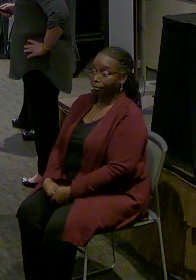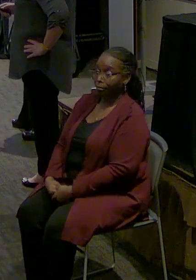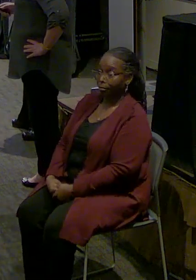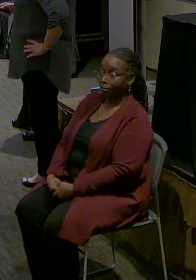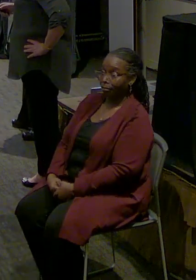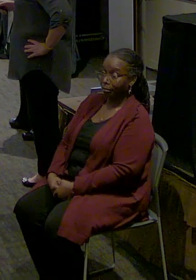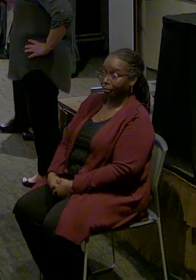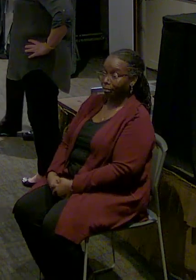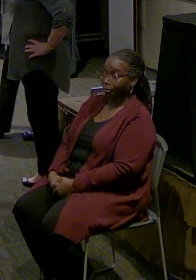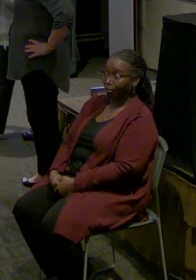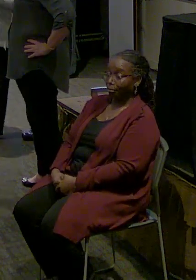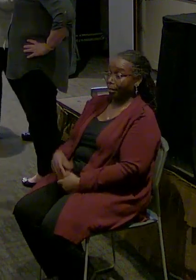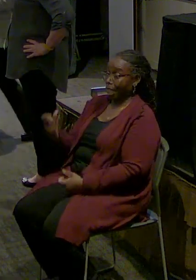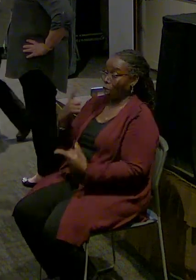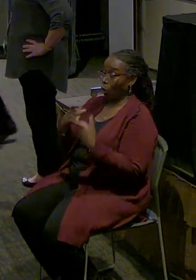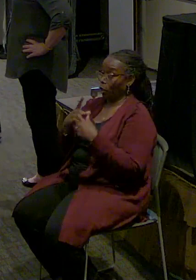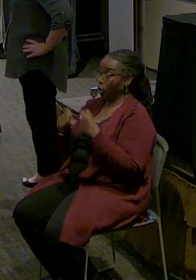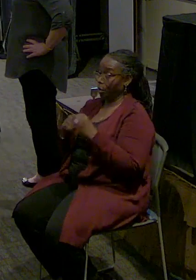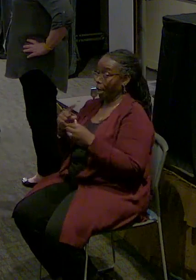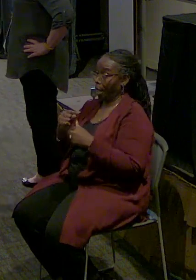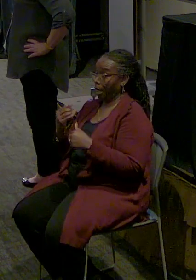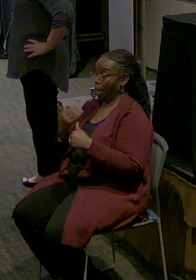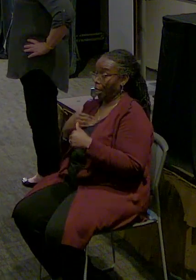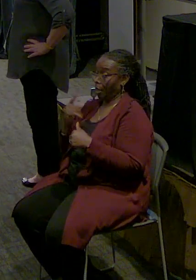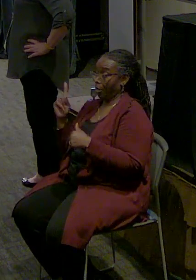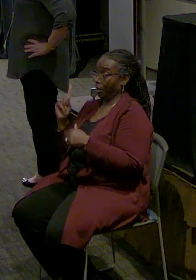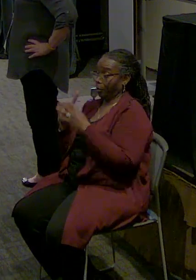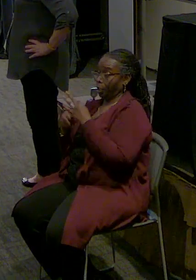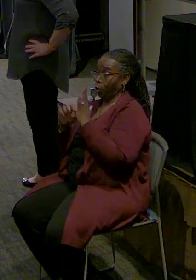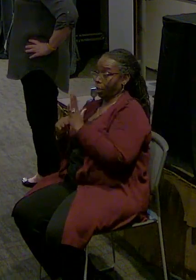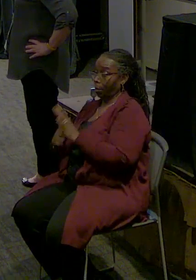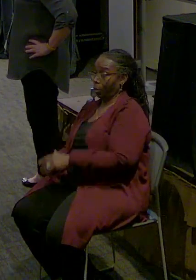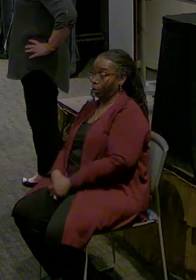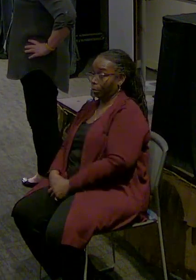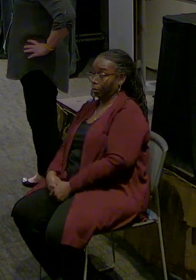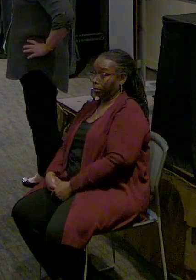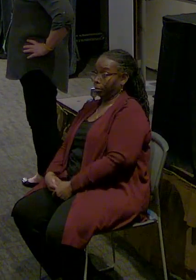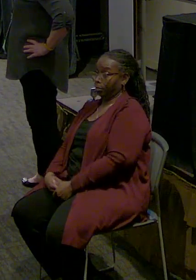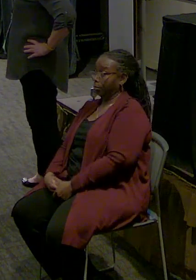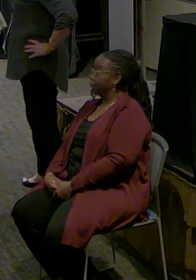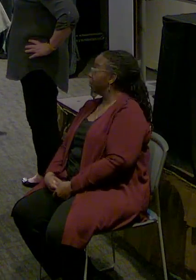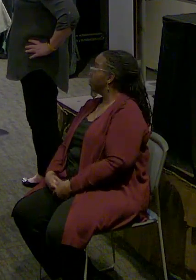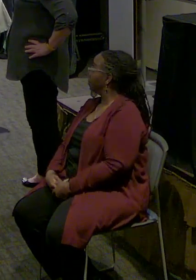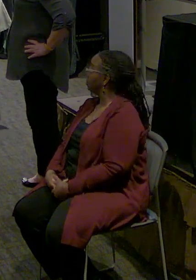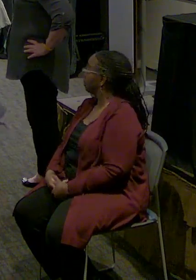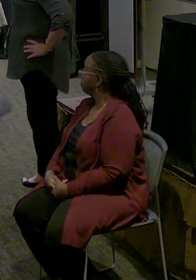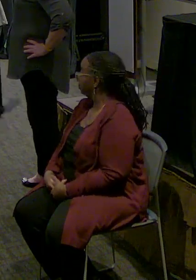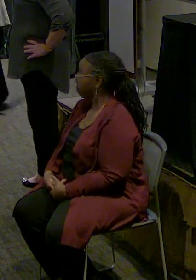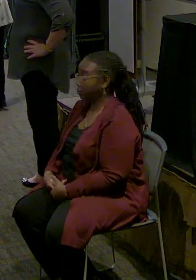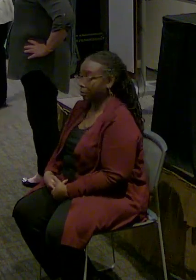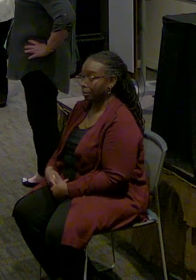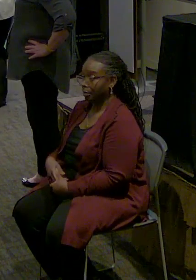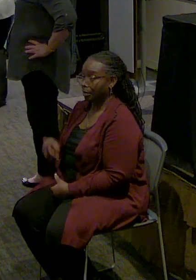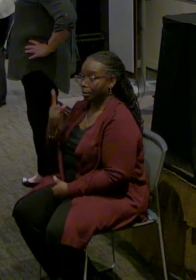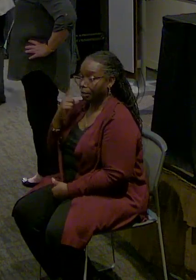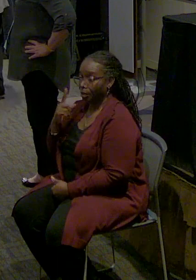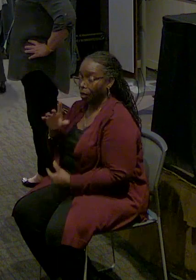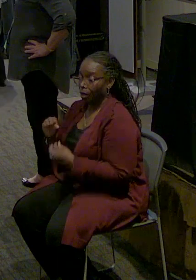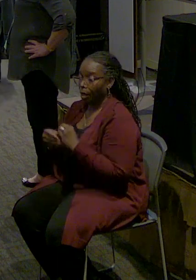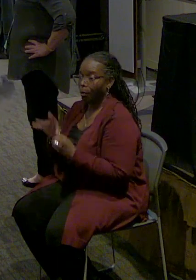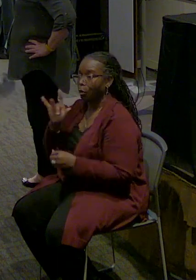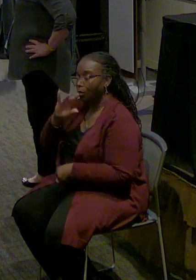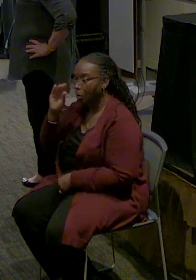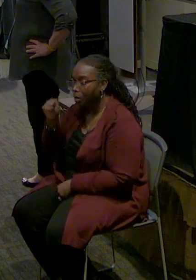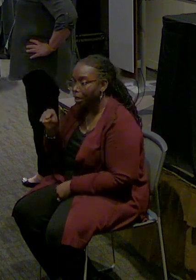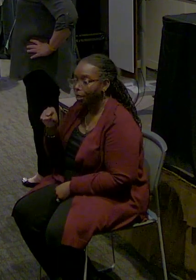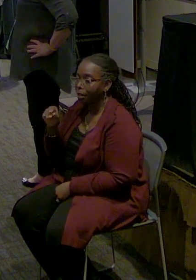Yeah, do you have any questions about our... This particular example, and I didn't go through all the numbers. You can see them here. So